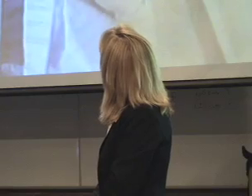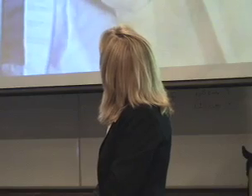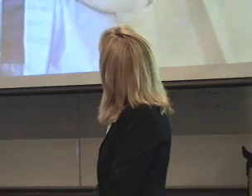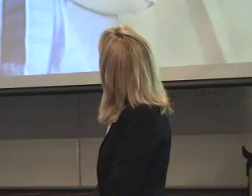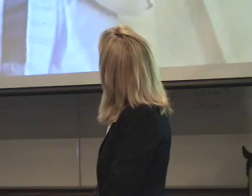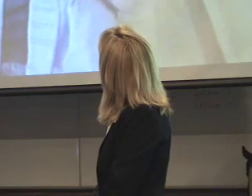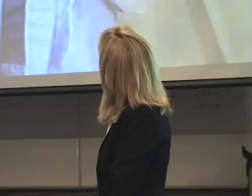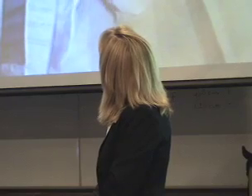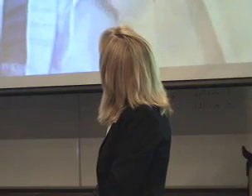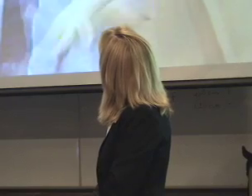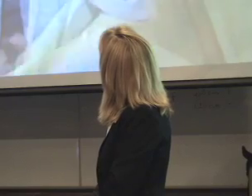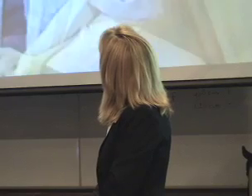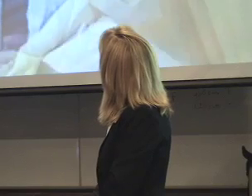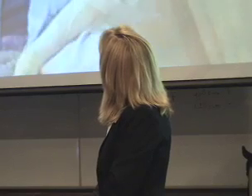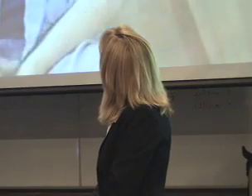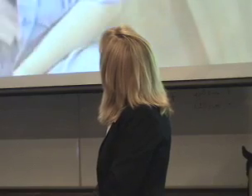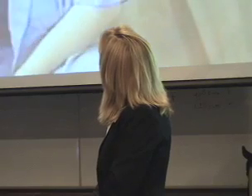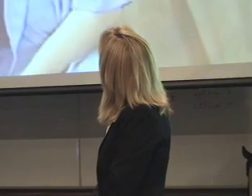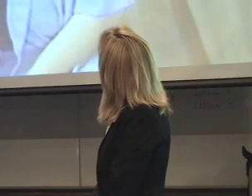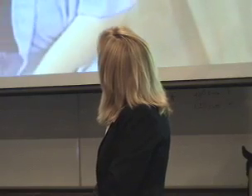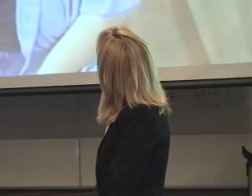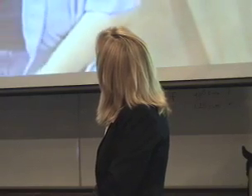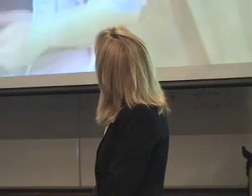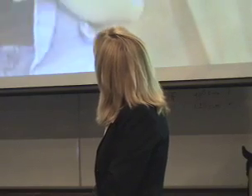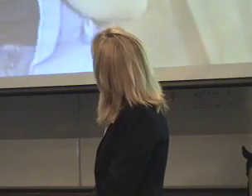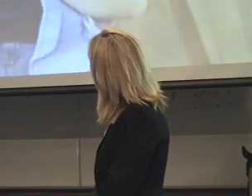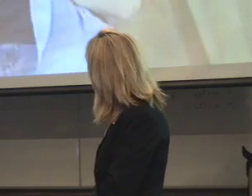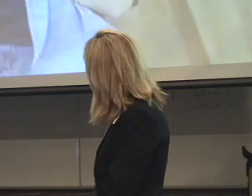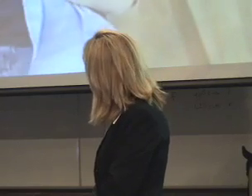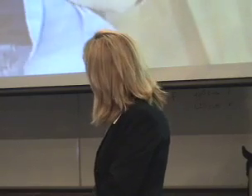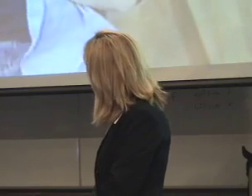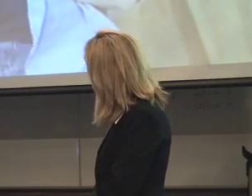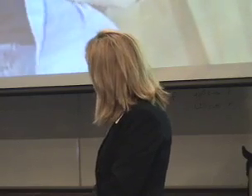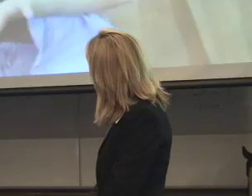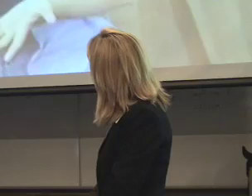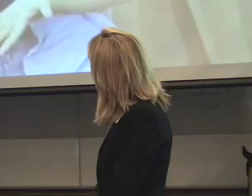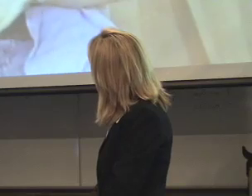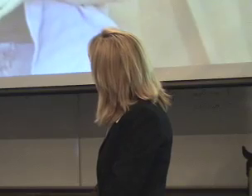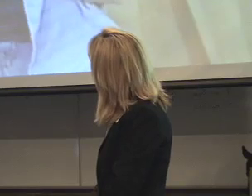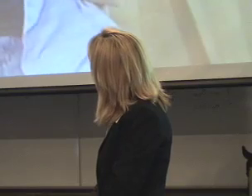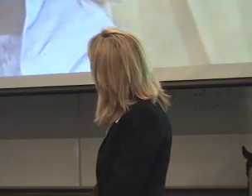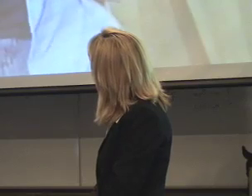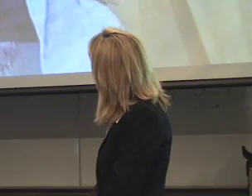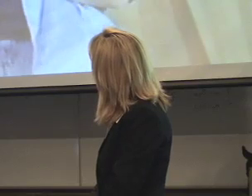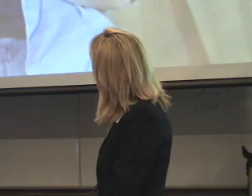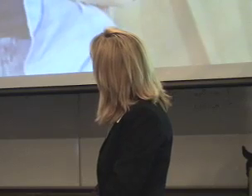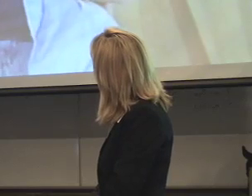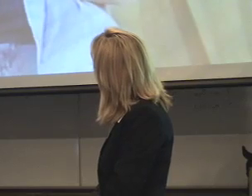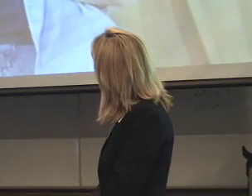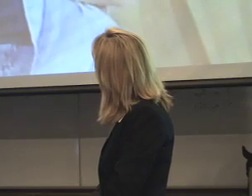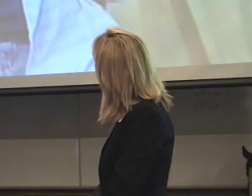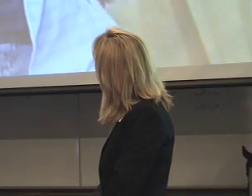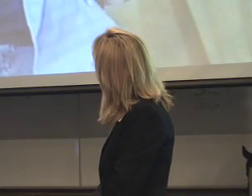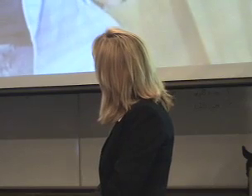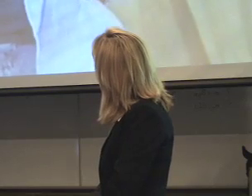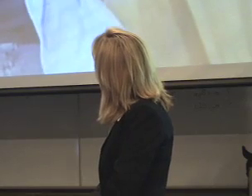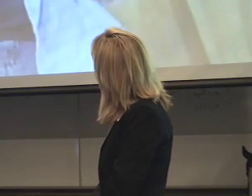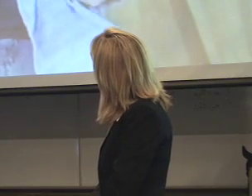time. Now with ASL, I'm doing it in ASL. I've been here for 3 years, learning things about